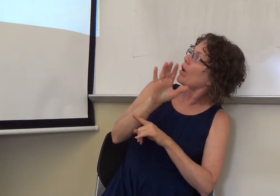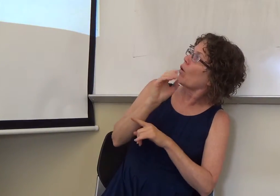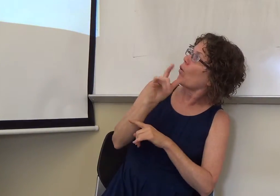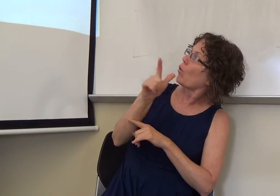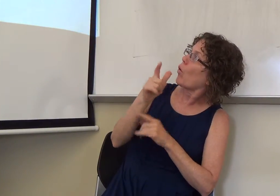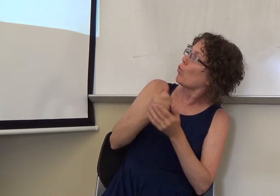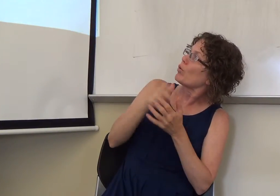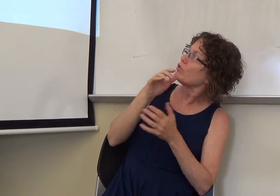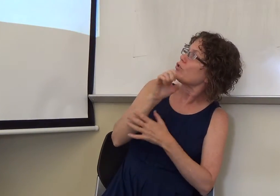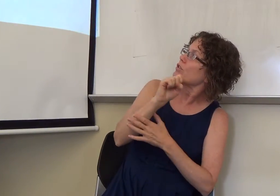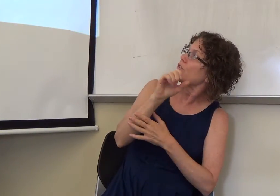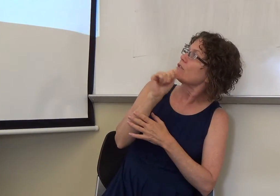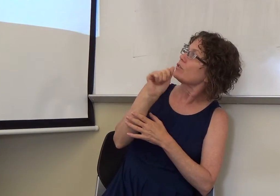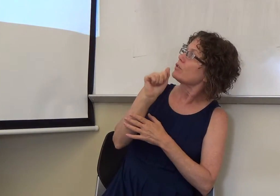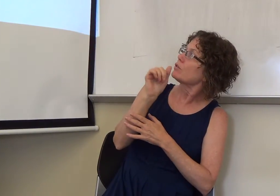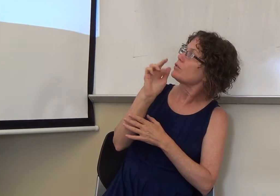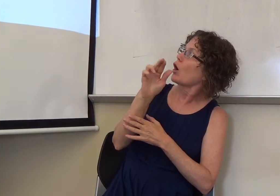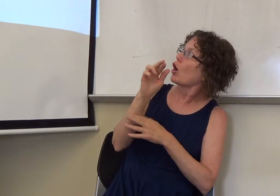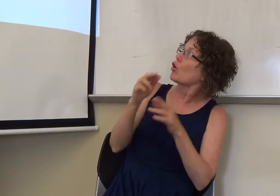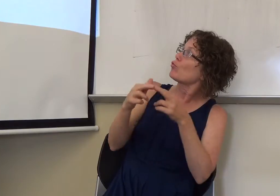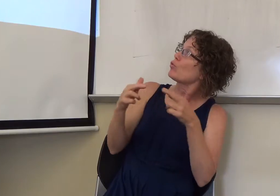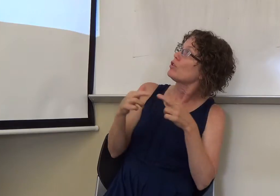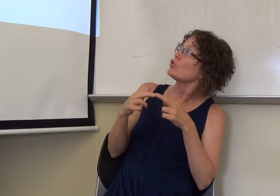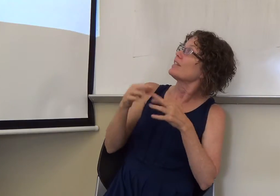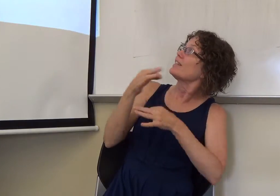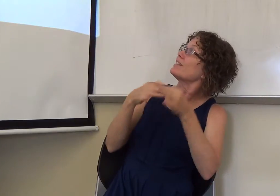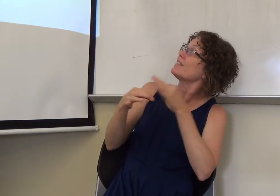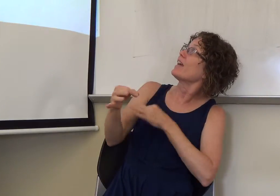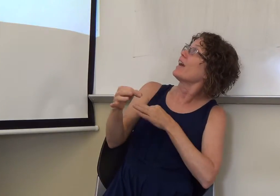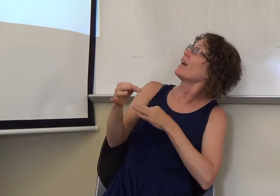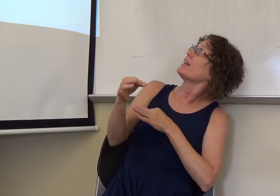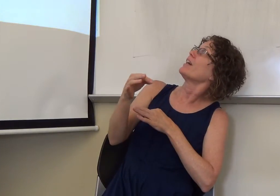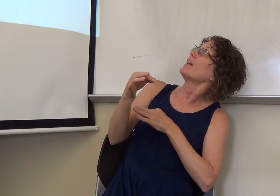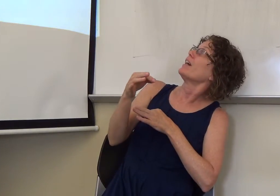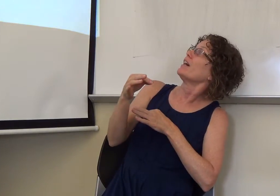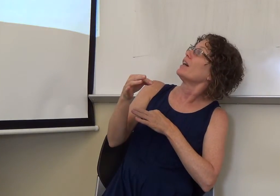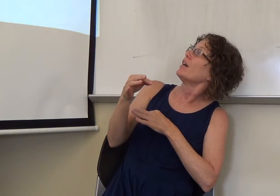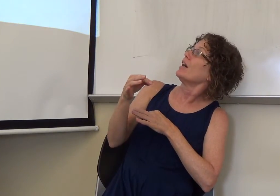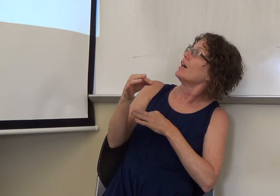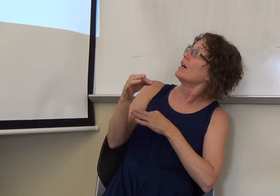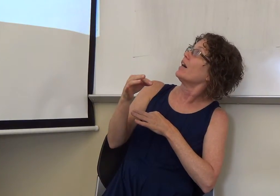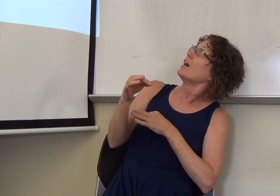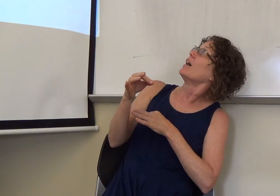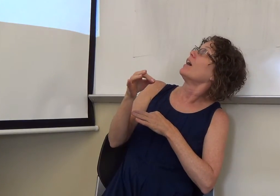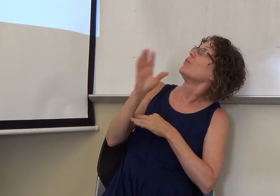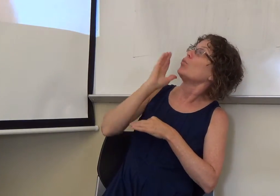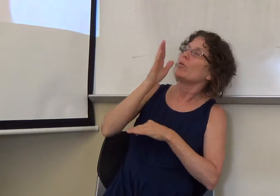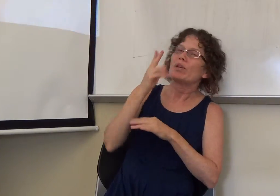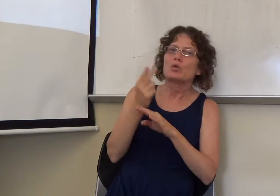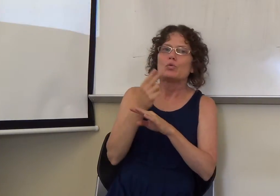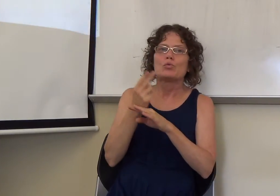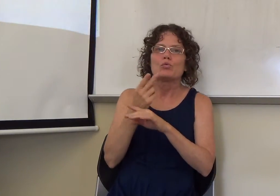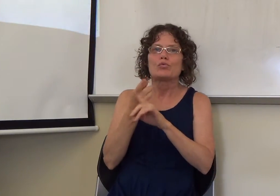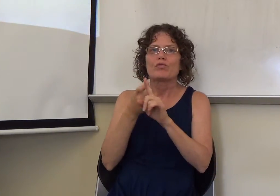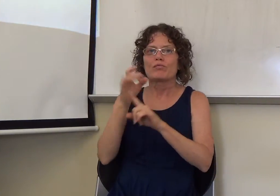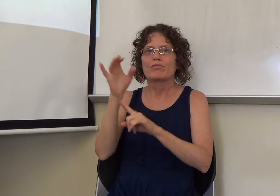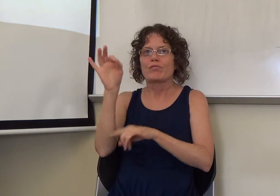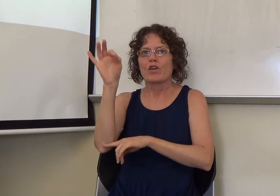the Saar region would be used by France. Okay, so who is